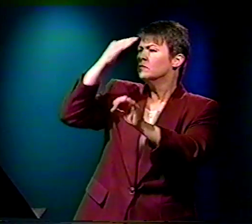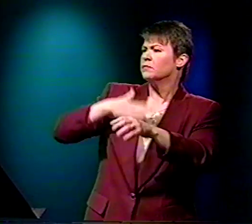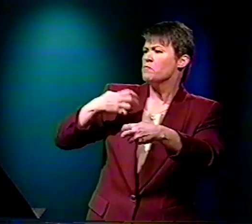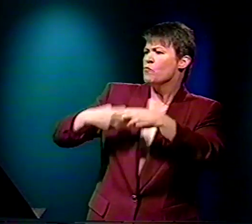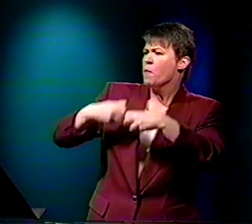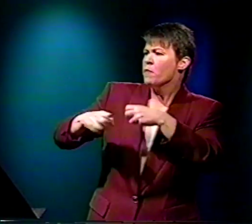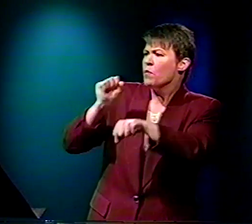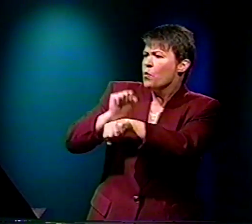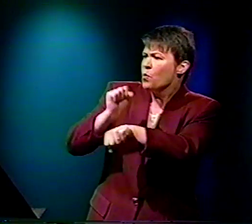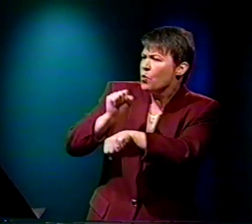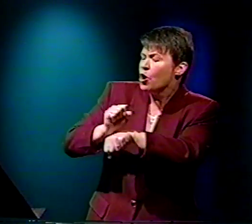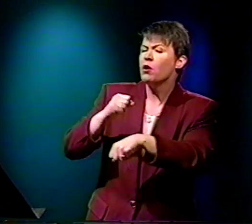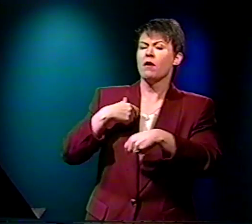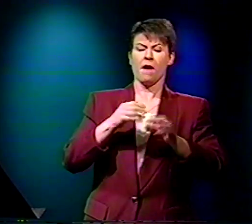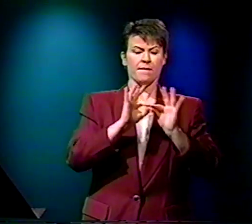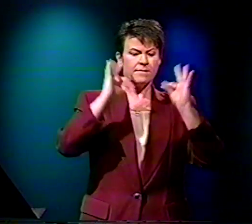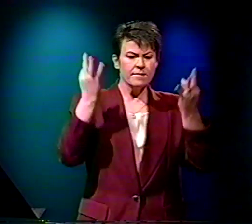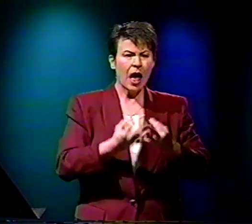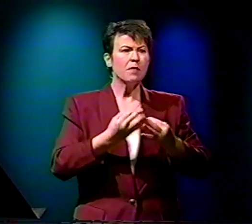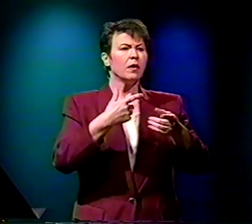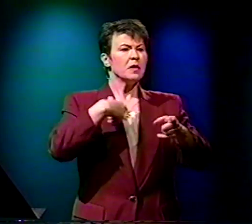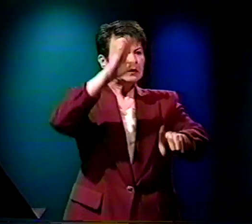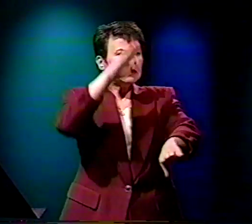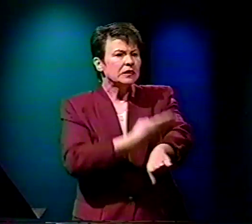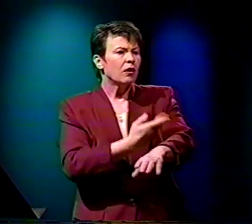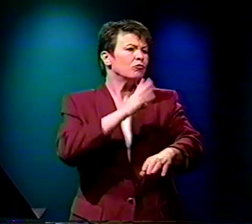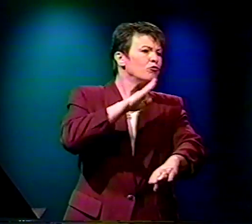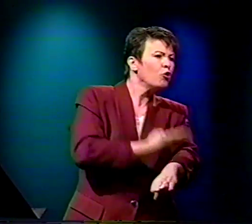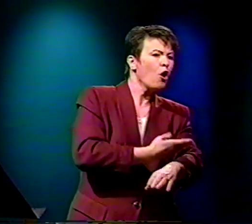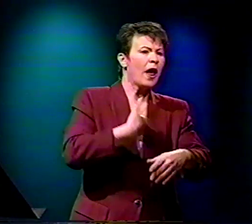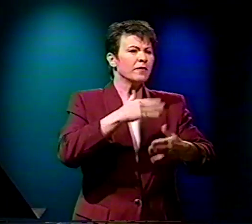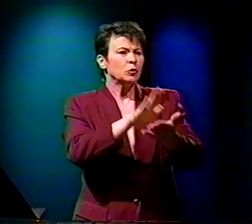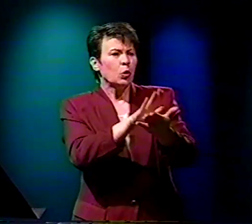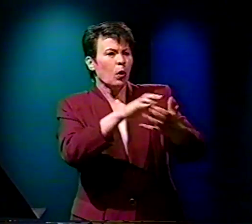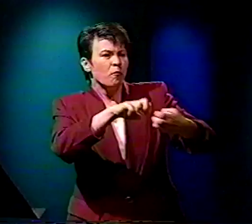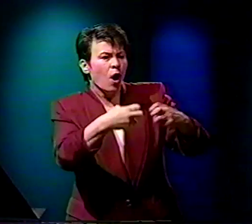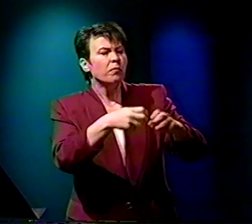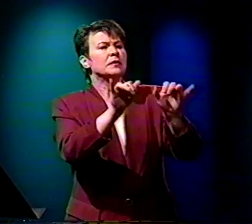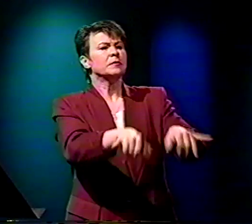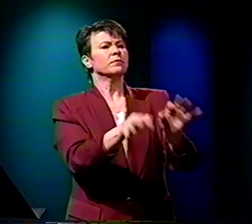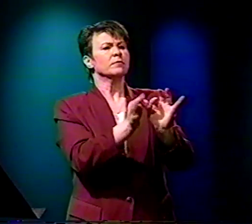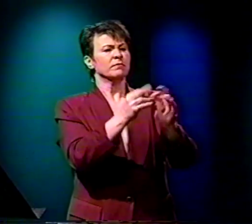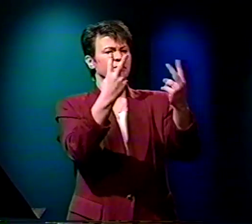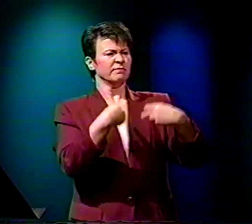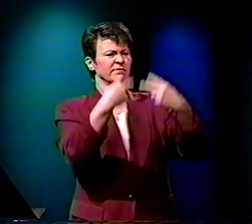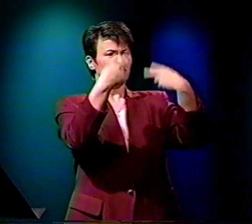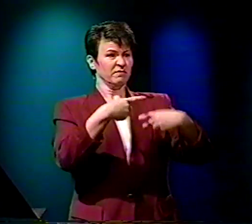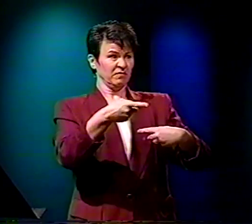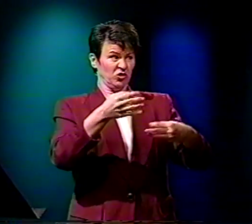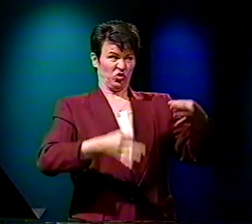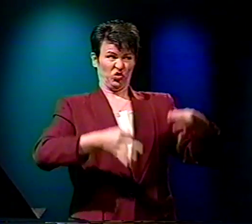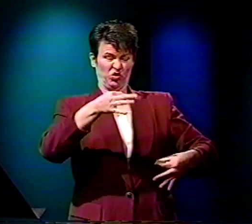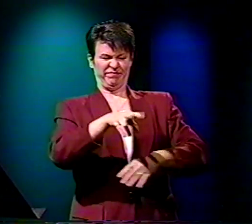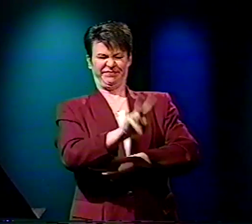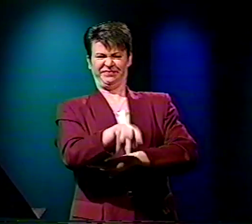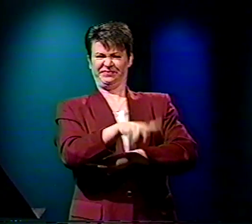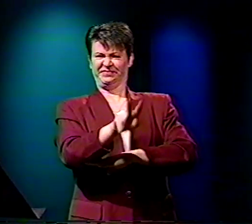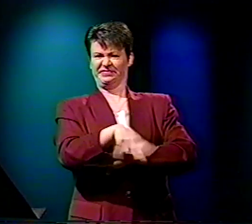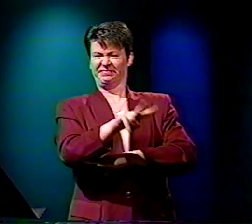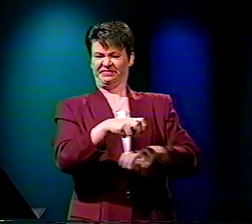interpreter is there, and later with my employer, I might have difficulties on the job, and I have the same interpreter, and perhaps I'm meeting with my